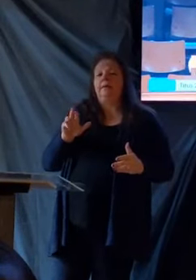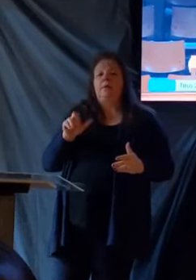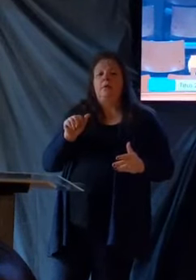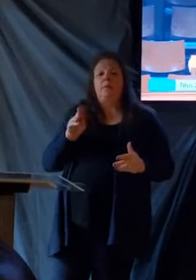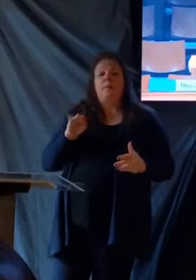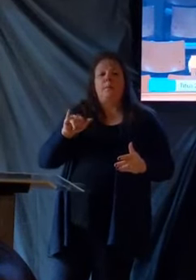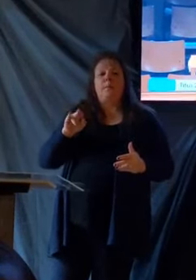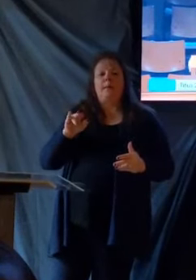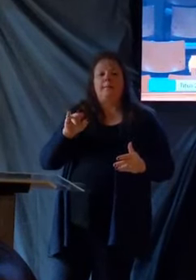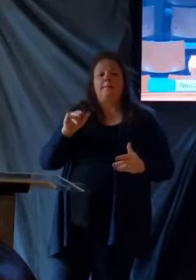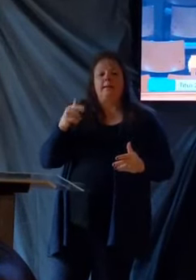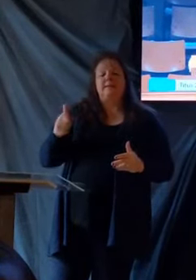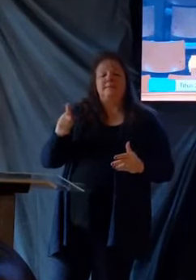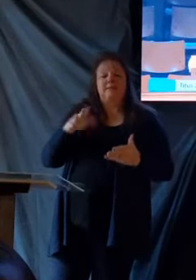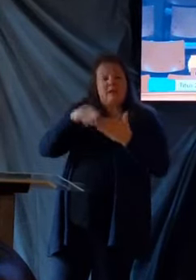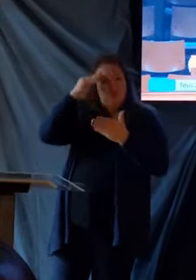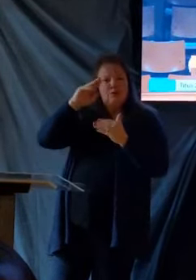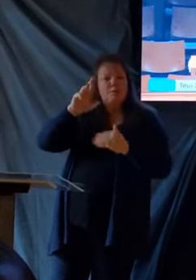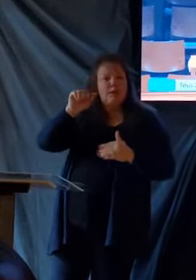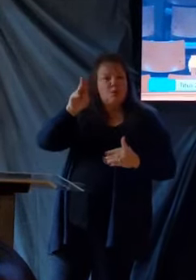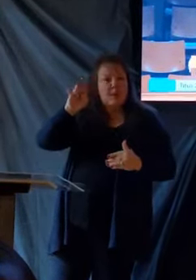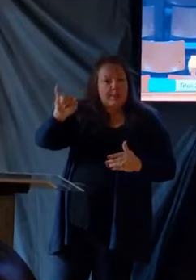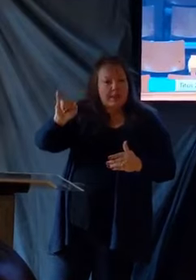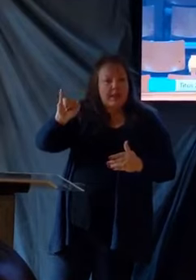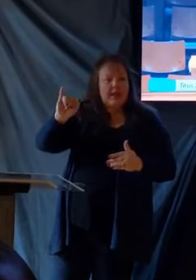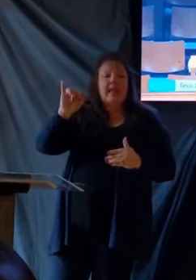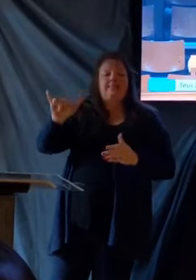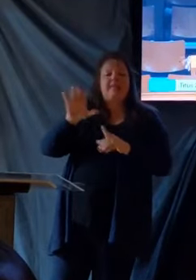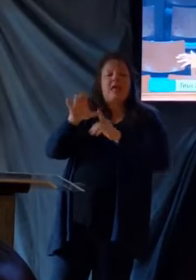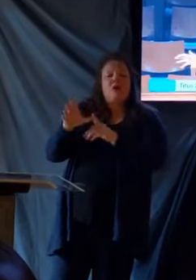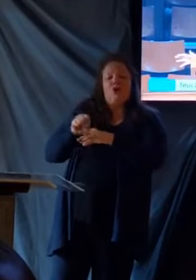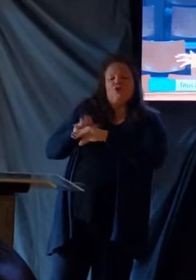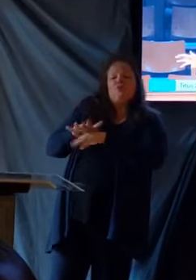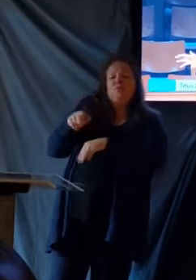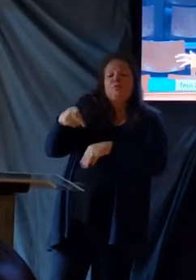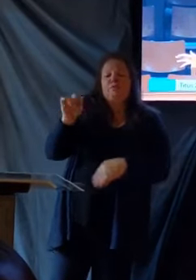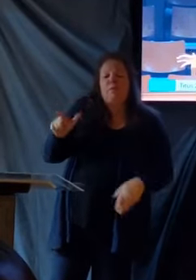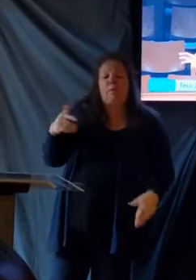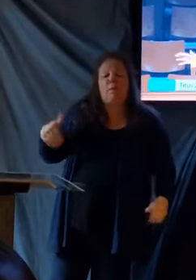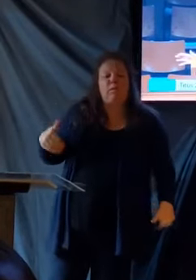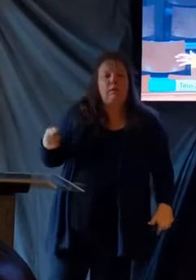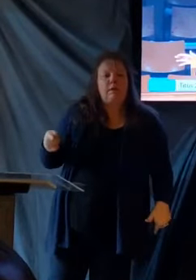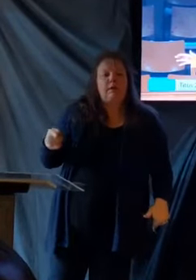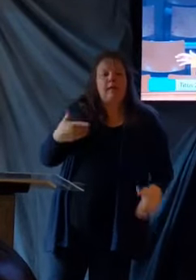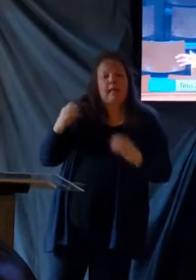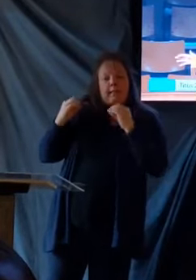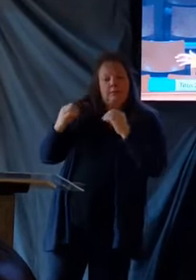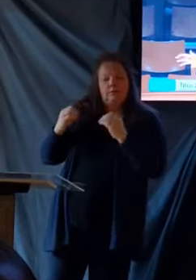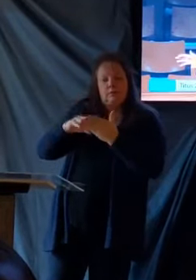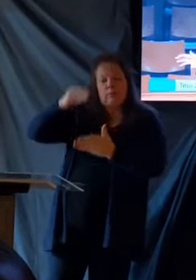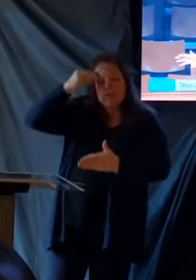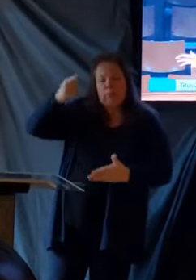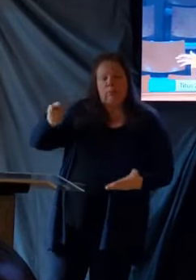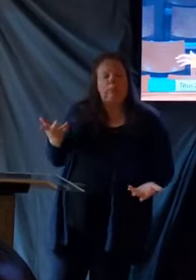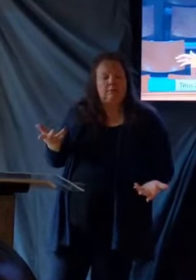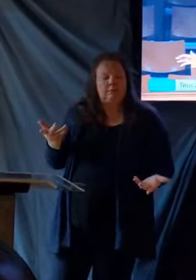background and the culture of the day that was influencing him and the training he had